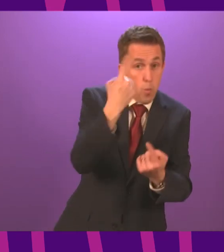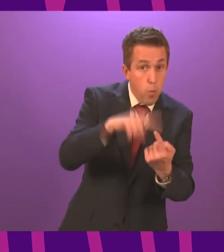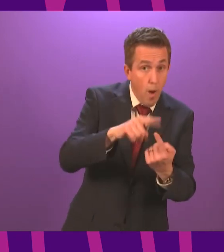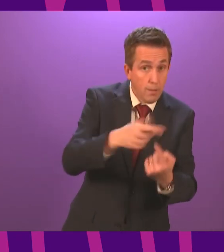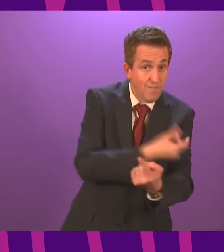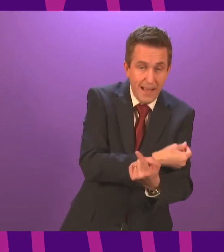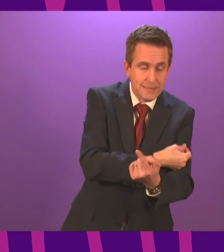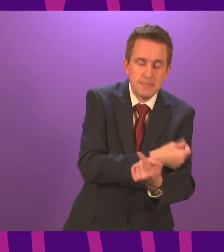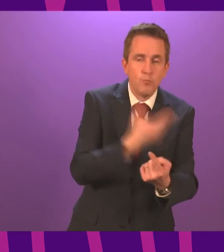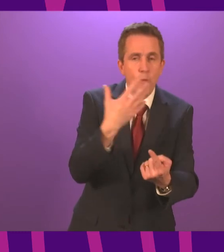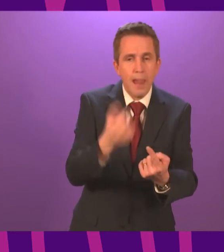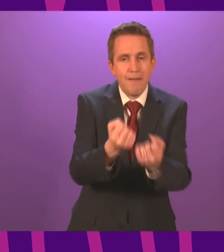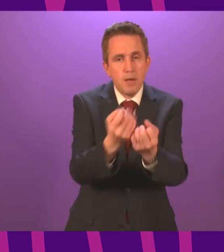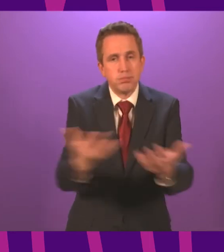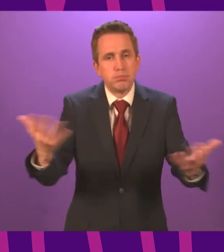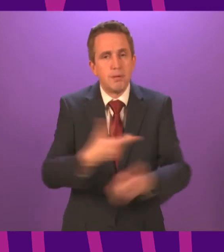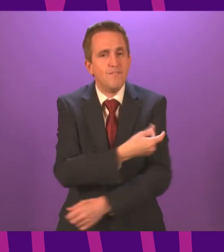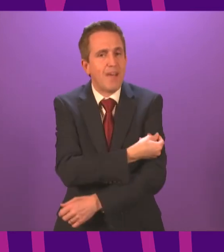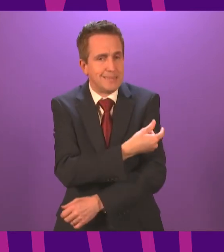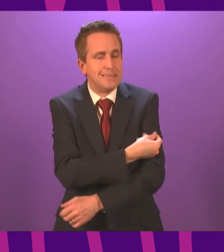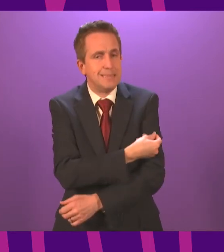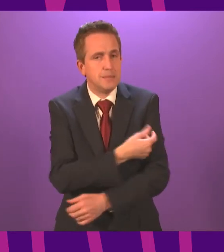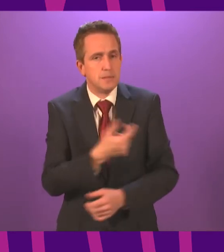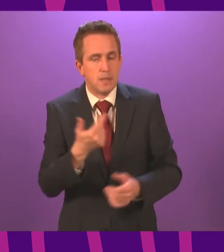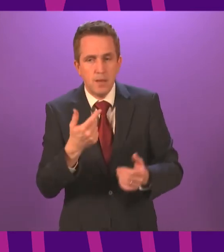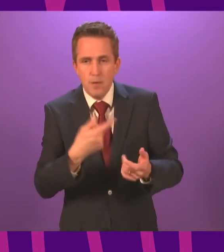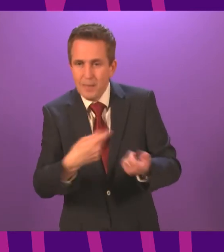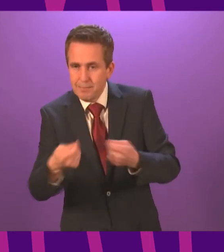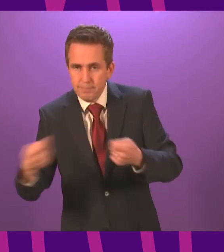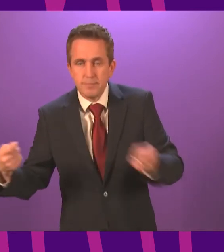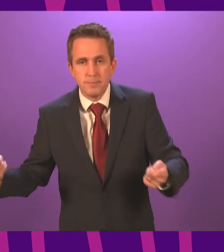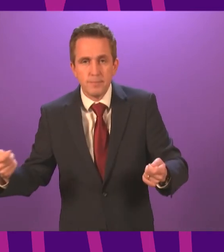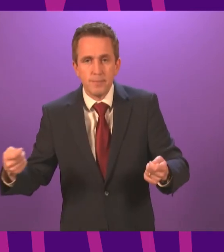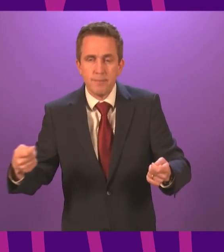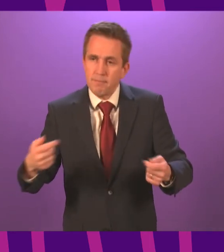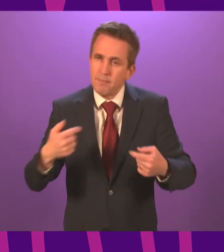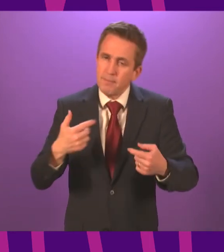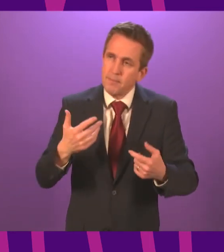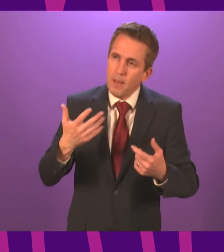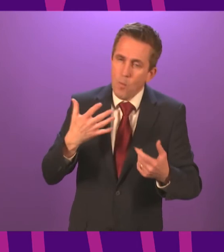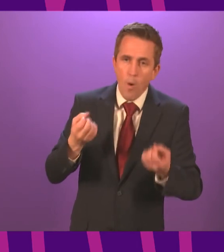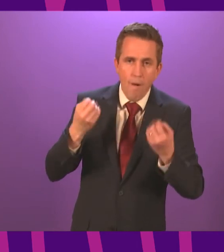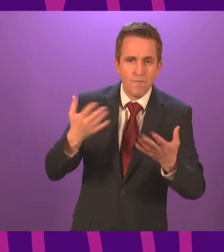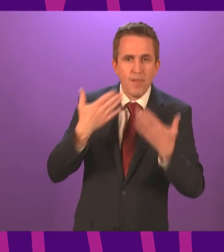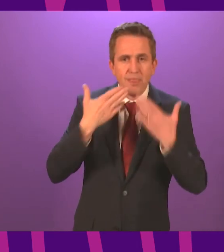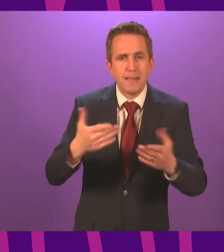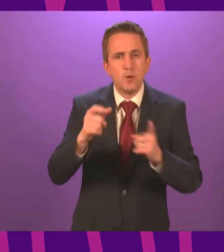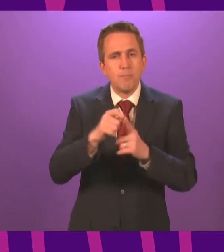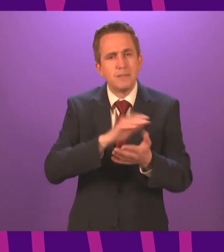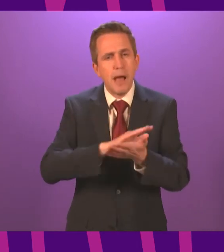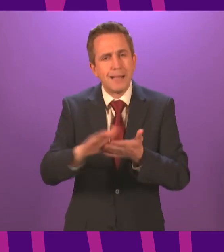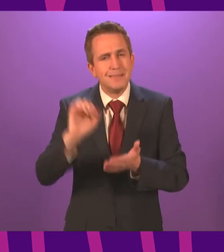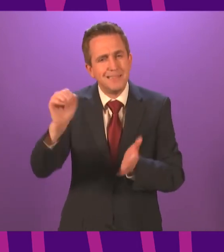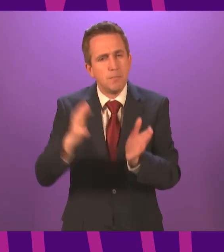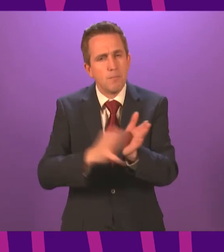more than one vaccine. And I want to take this opportunity to offer my thanks to Patrick Harvey's